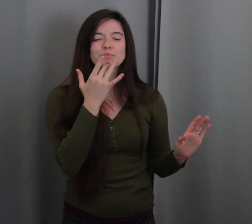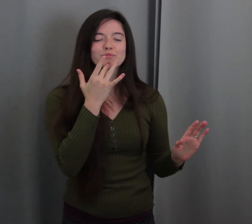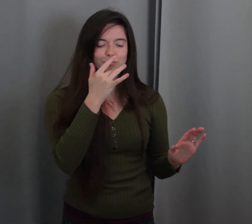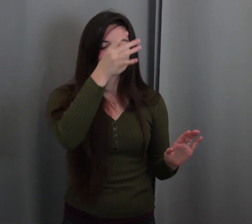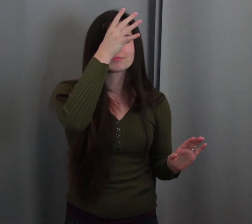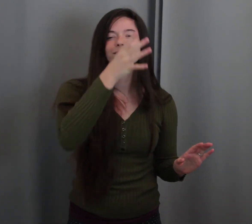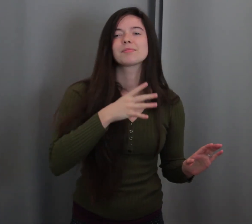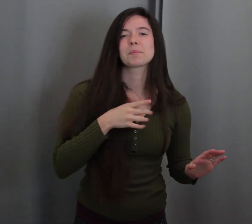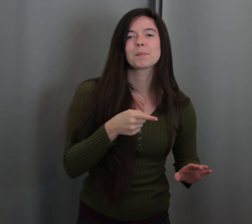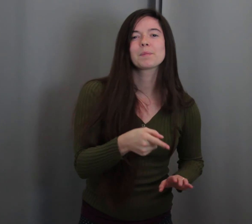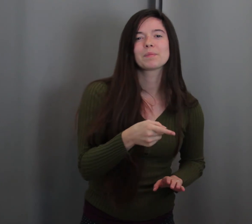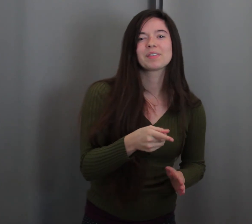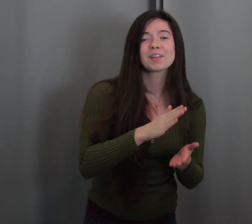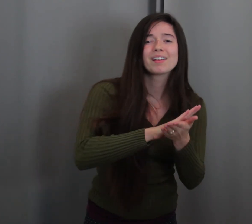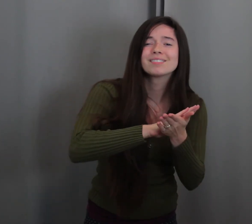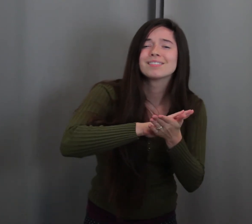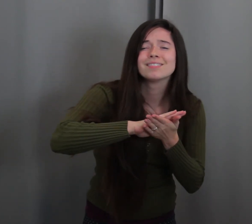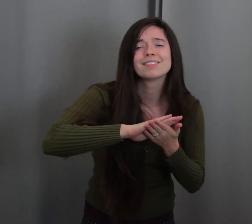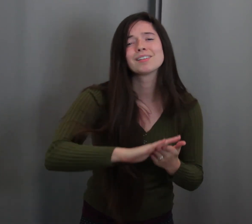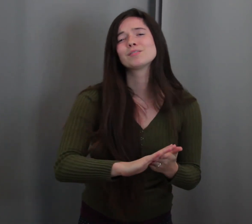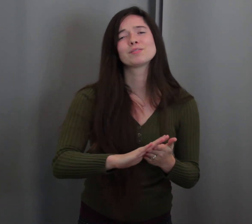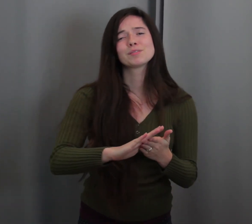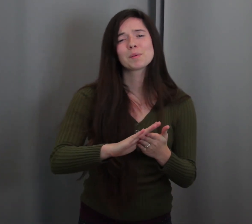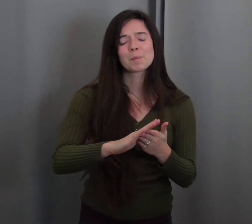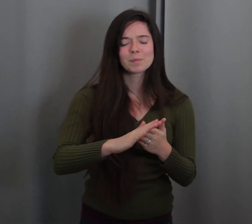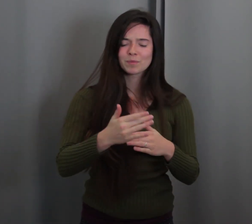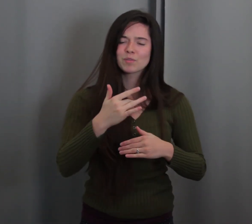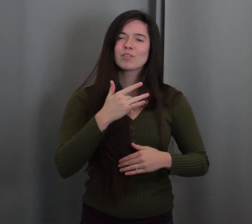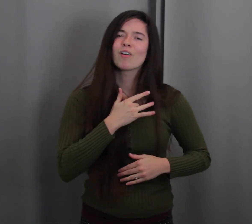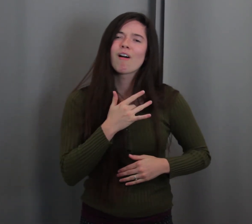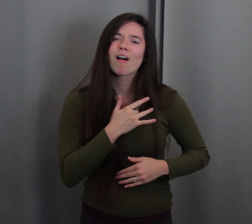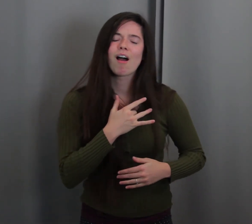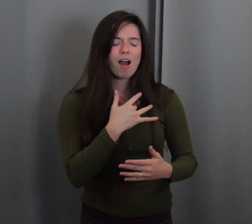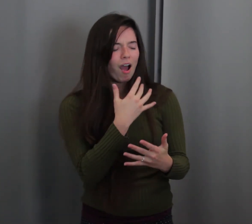Perhaps their illnesses would have been easier to bear.